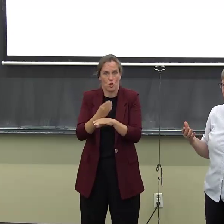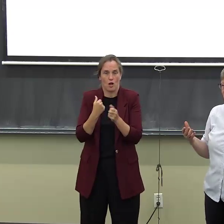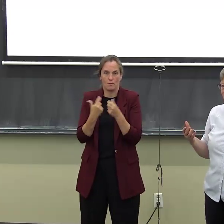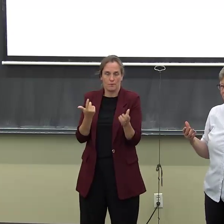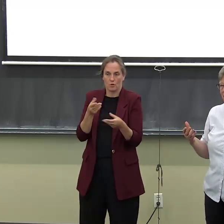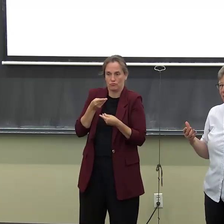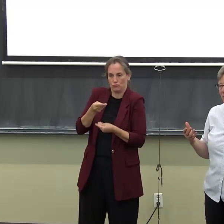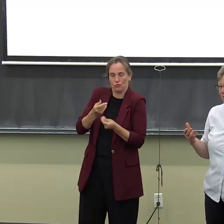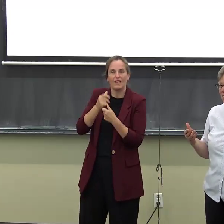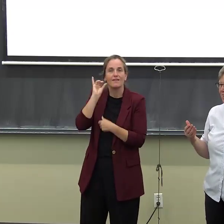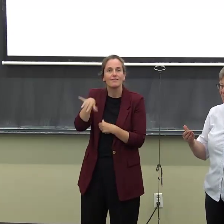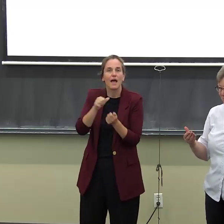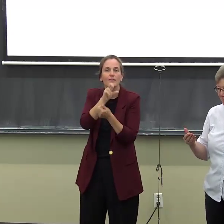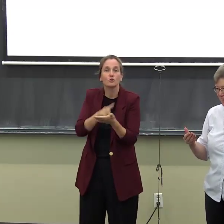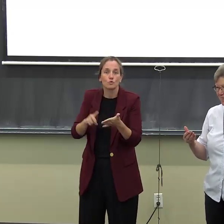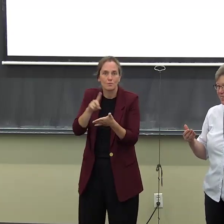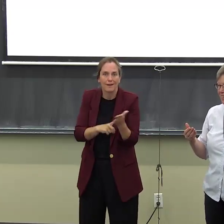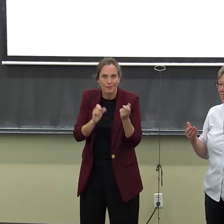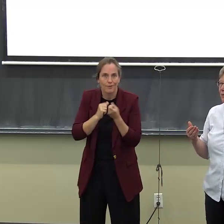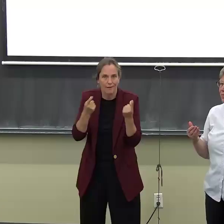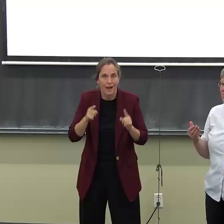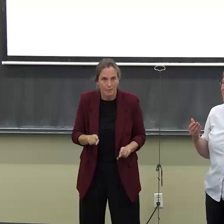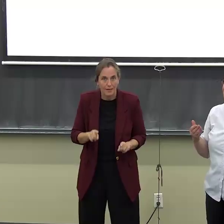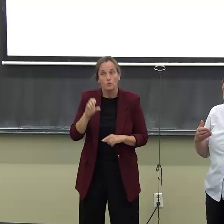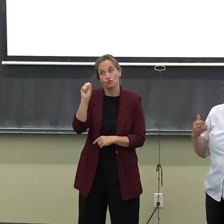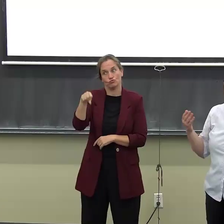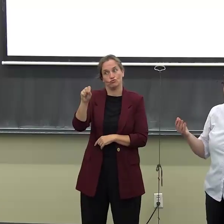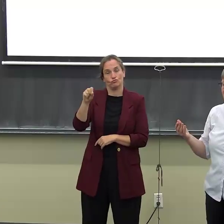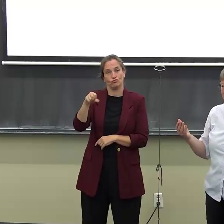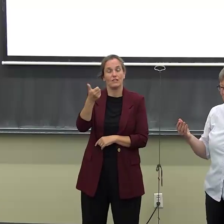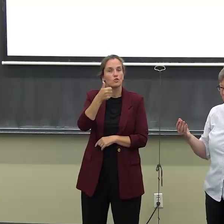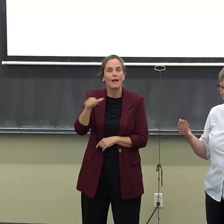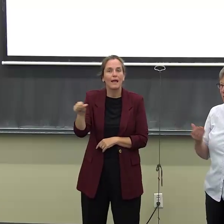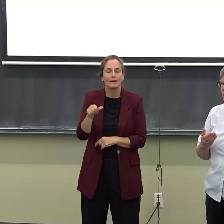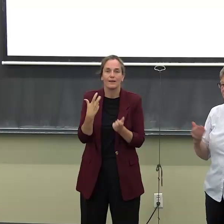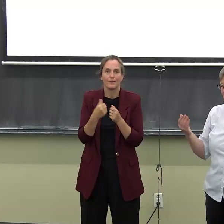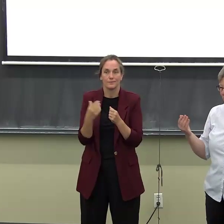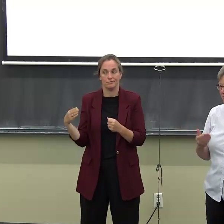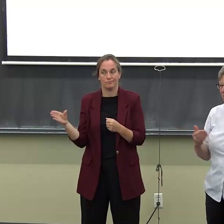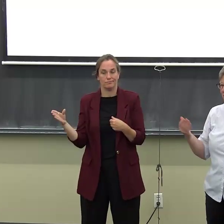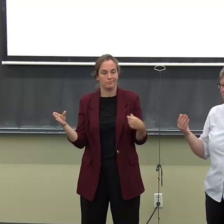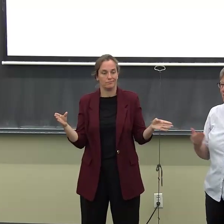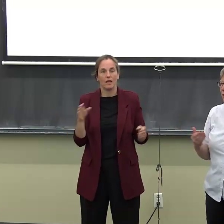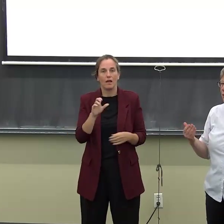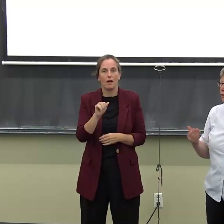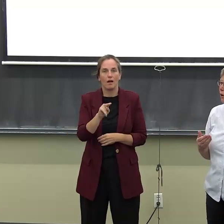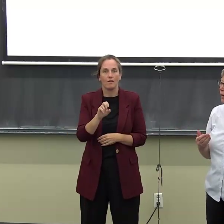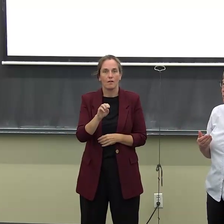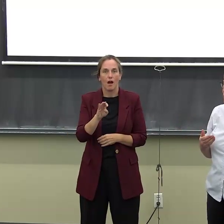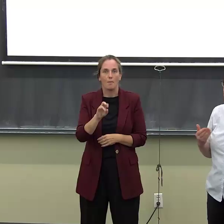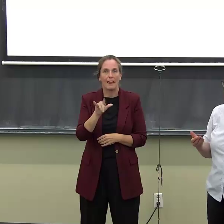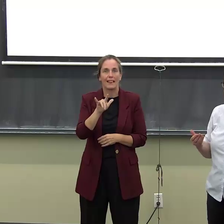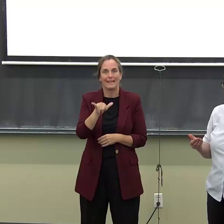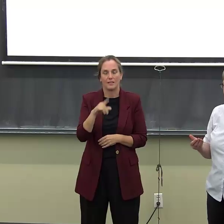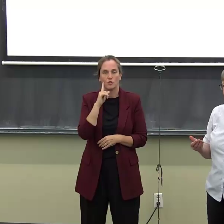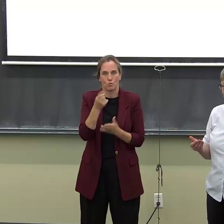that discrimination that's happening. And yes, any anomalies would actually filter you